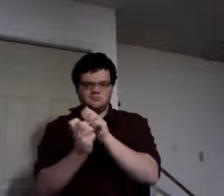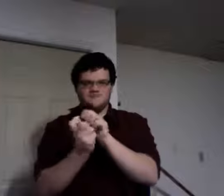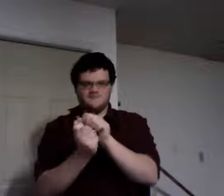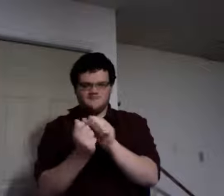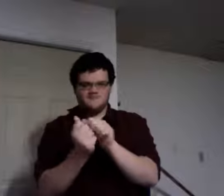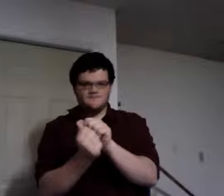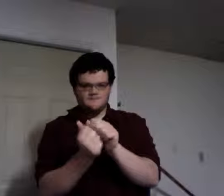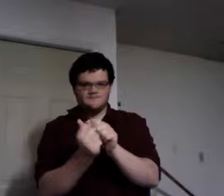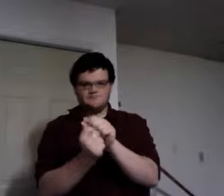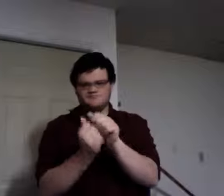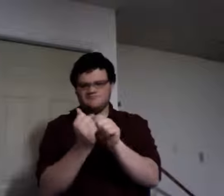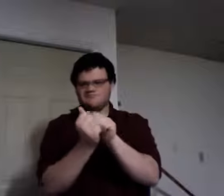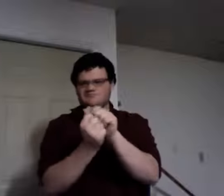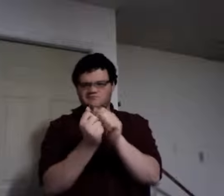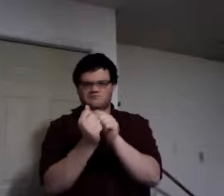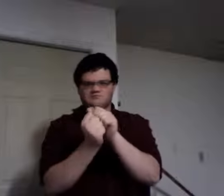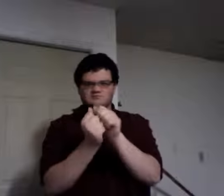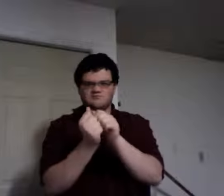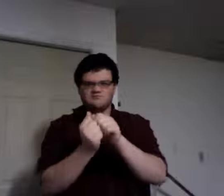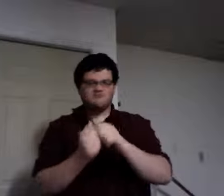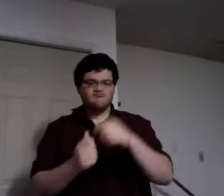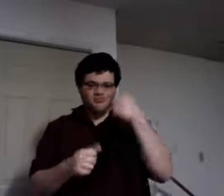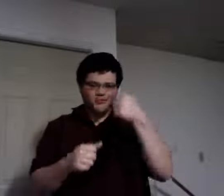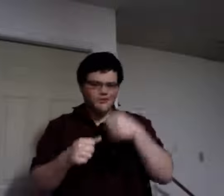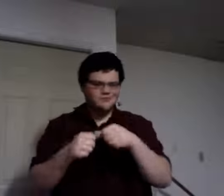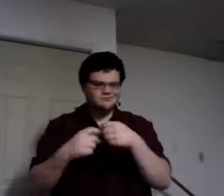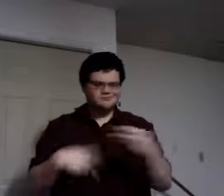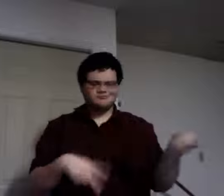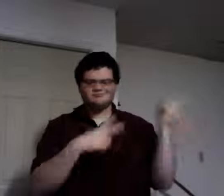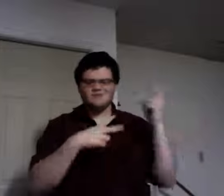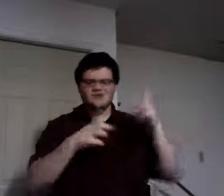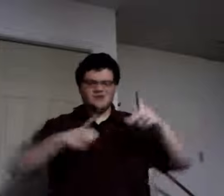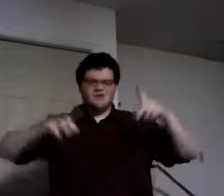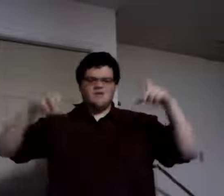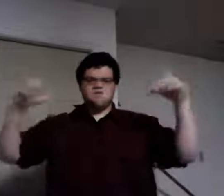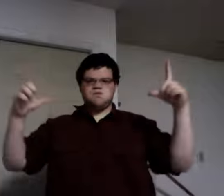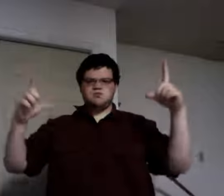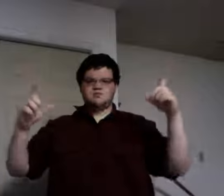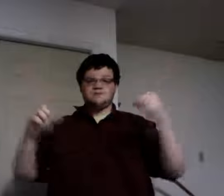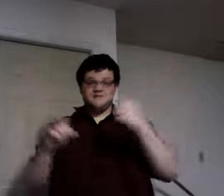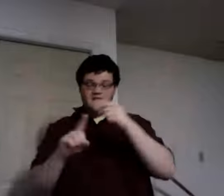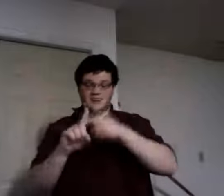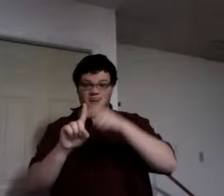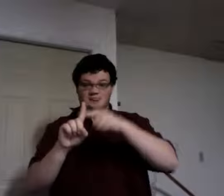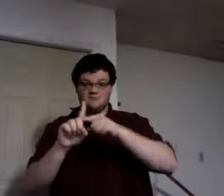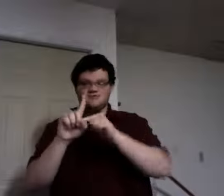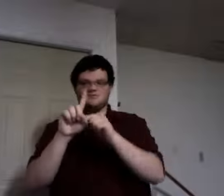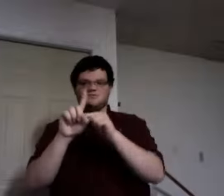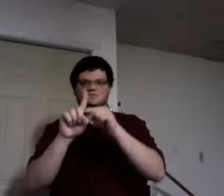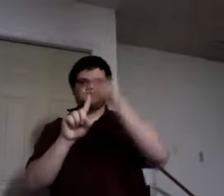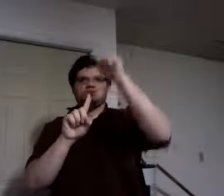and denser and denser. And remember, it was a huge mass of hydrogen atoms, so the temperature is going up. The temperature is going